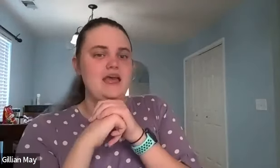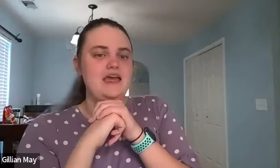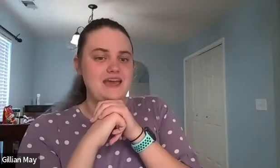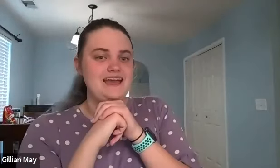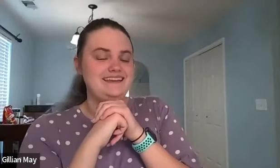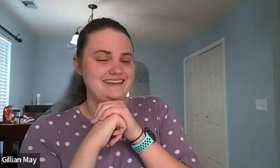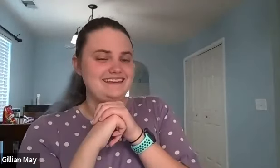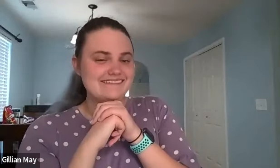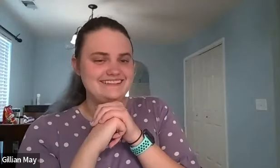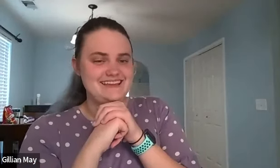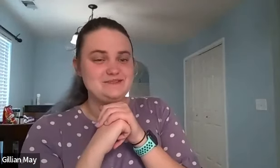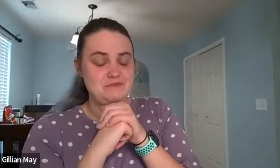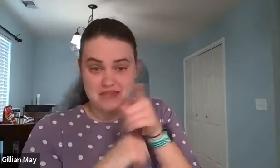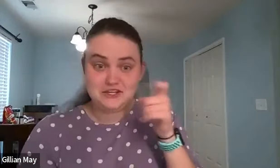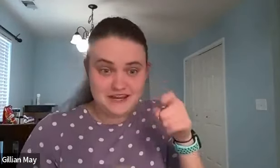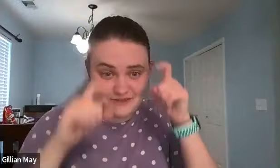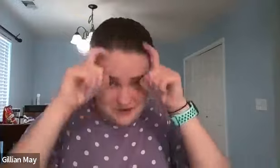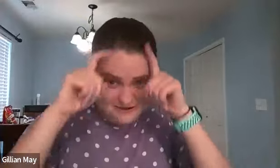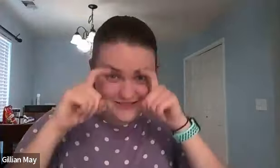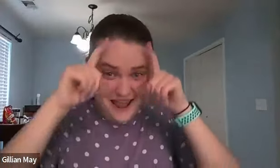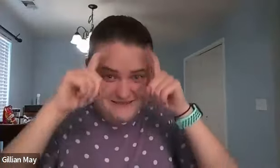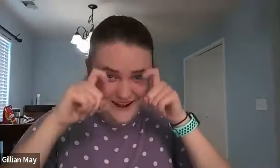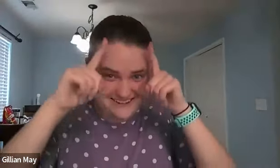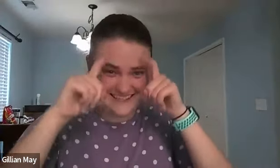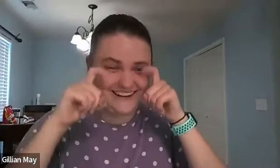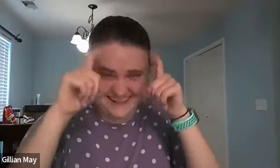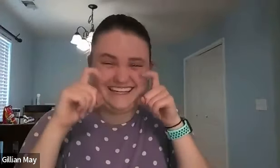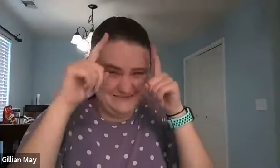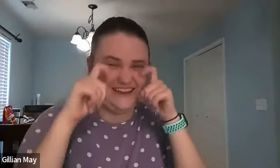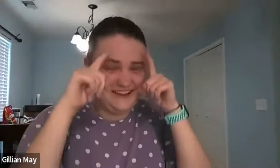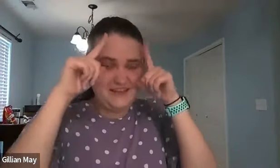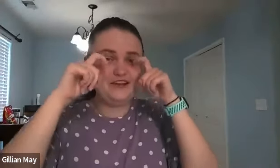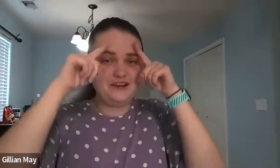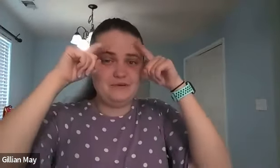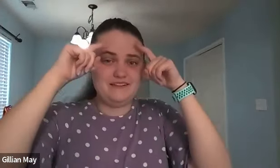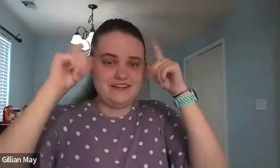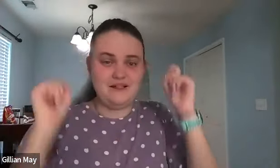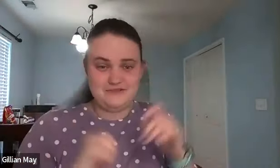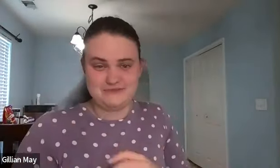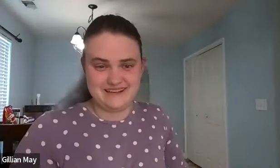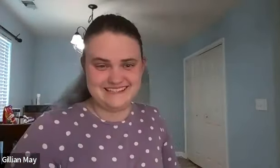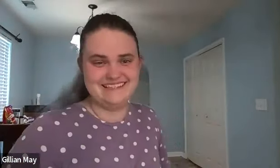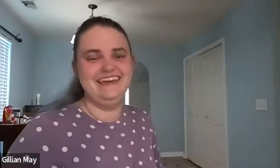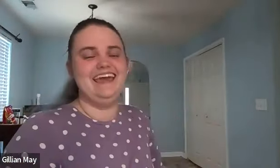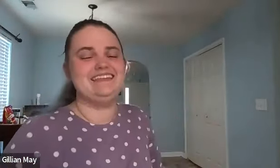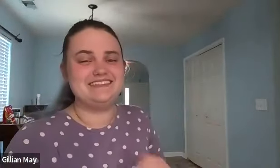And that again tells people, yeah, you're gonna have to work with your eyebrows. They're gonna be wiggling all over the place. And